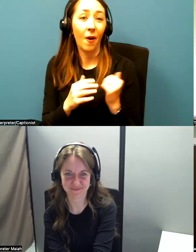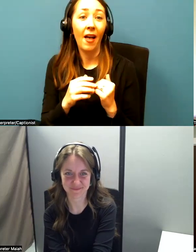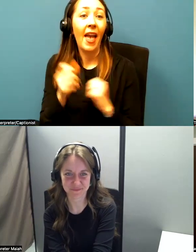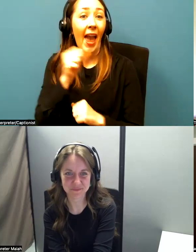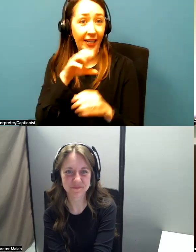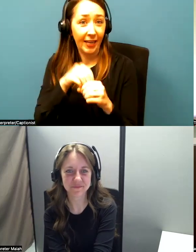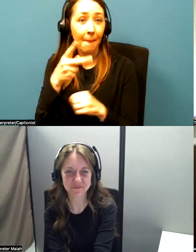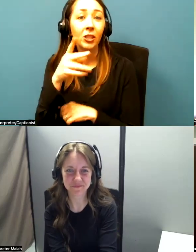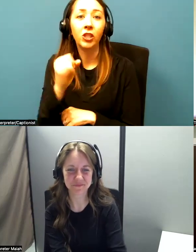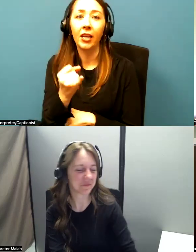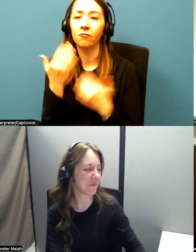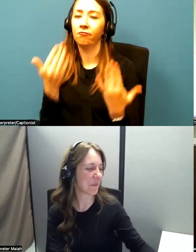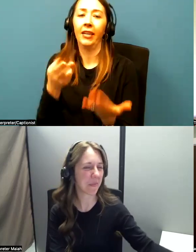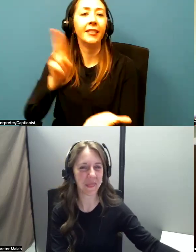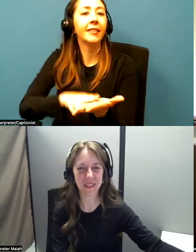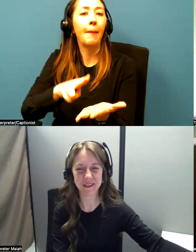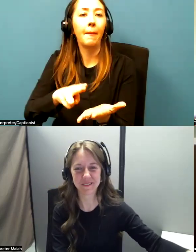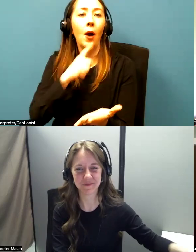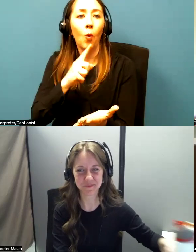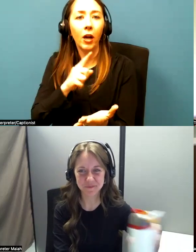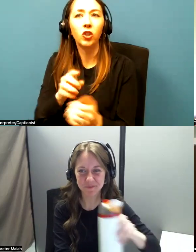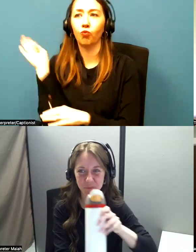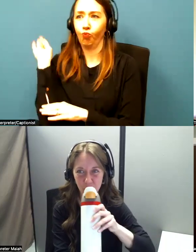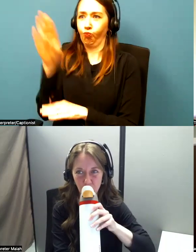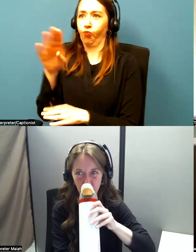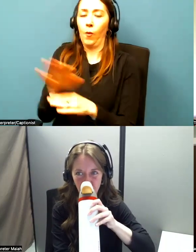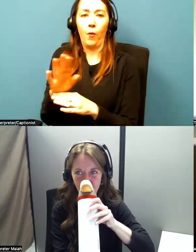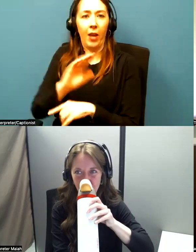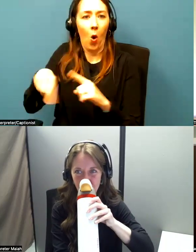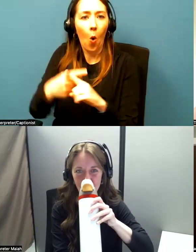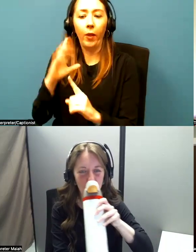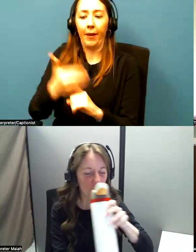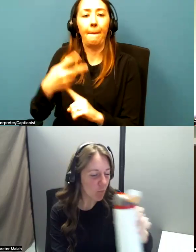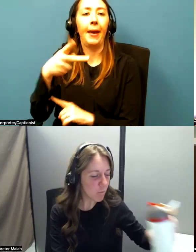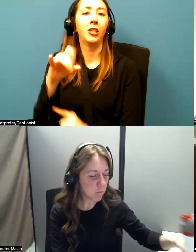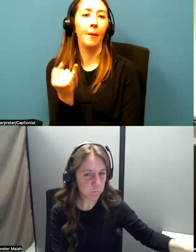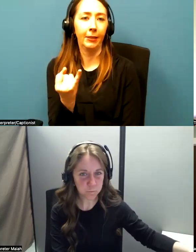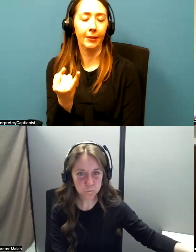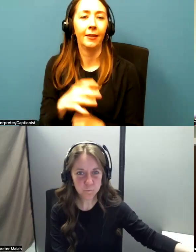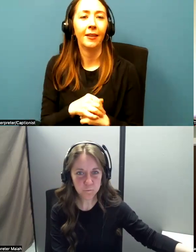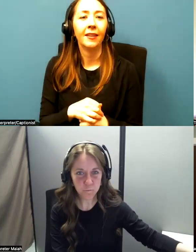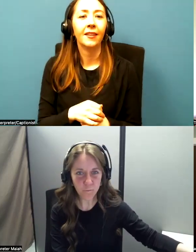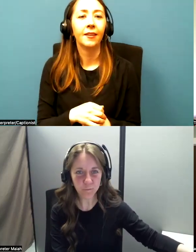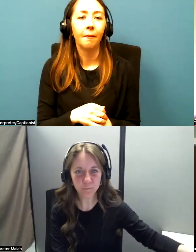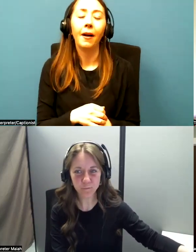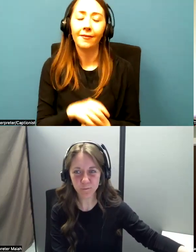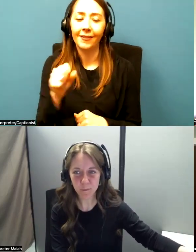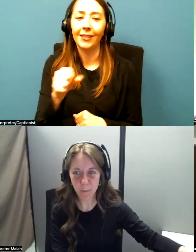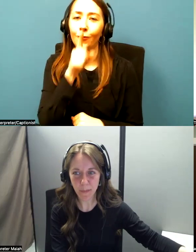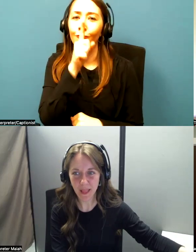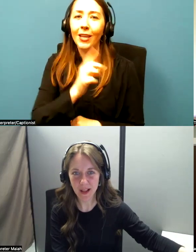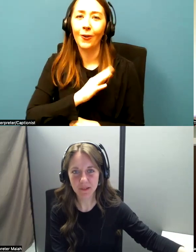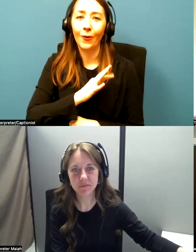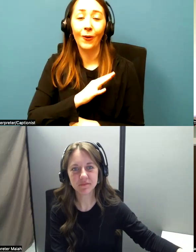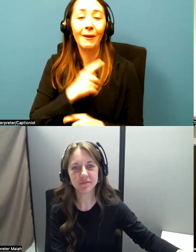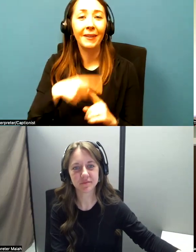is sign me up. I want to do a whole movie where I get to wear my pajamas. But yeah, it was so cool. And getting to